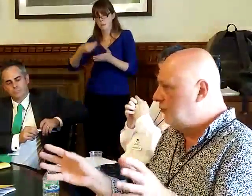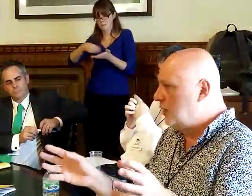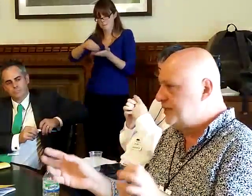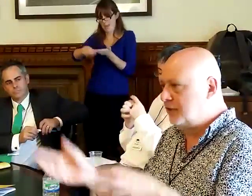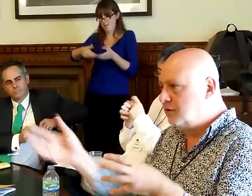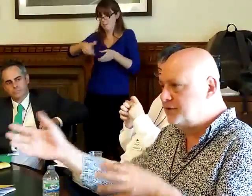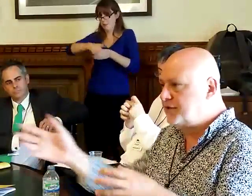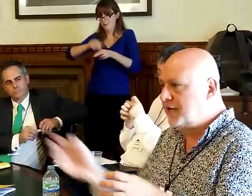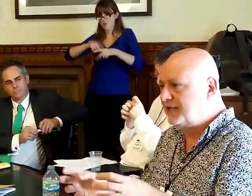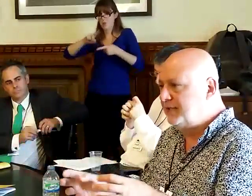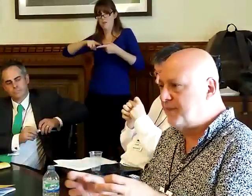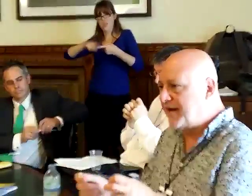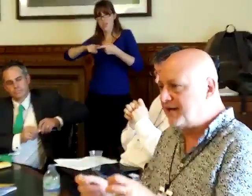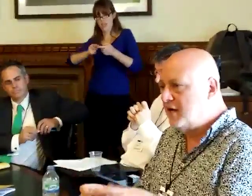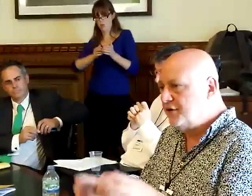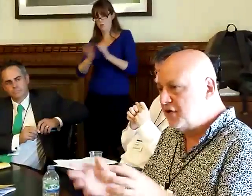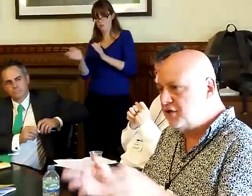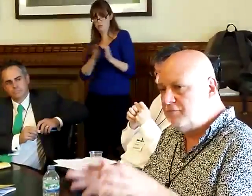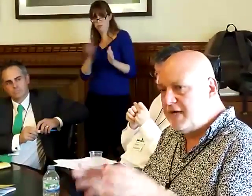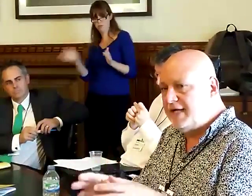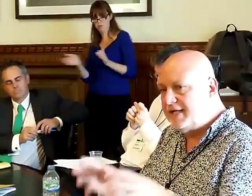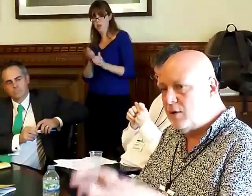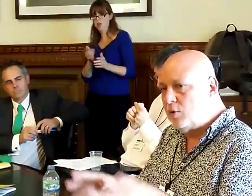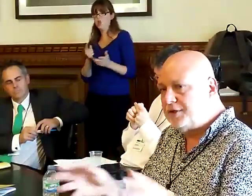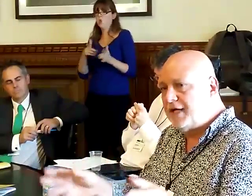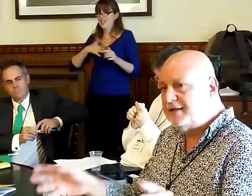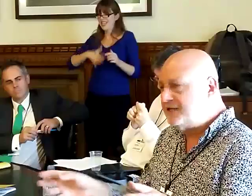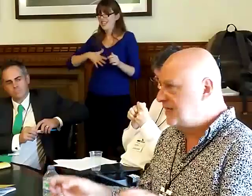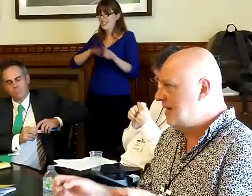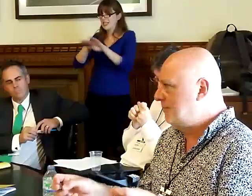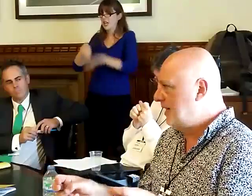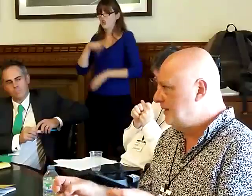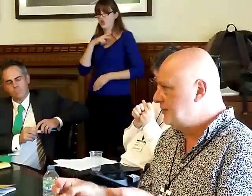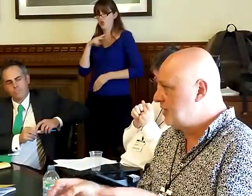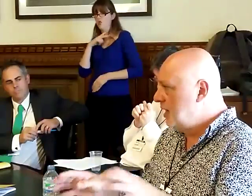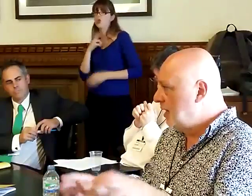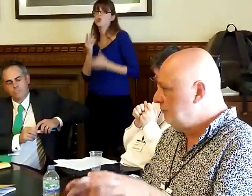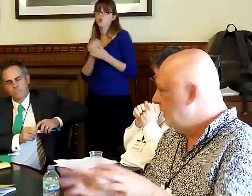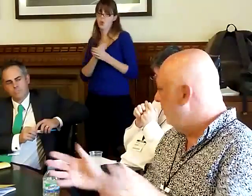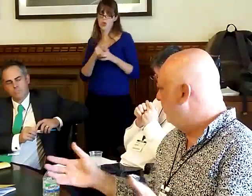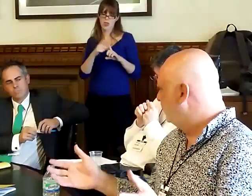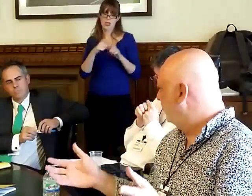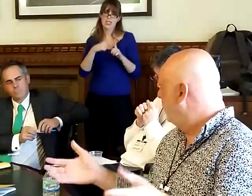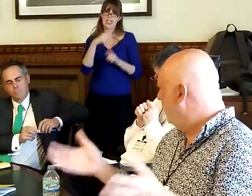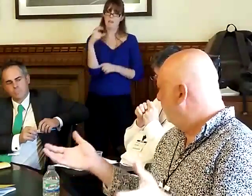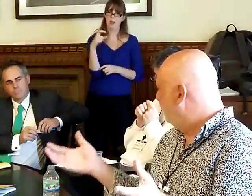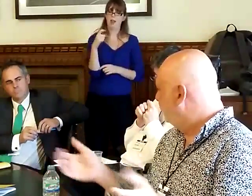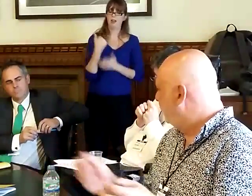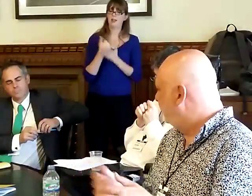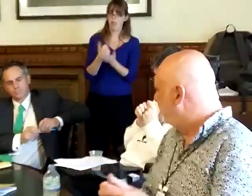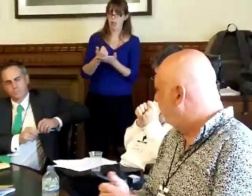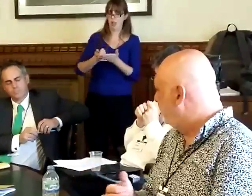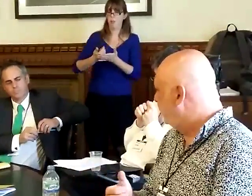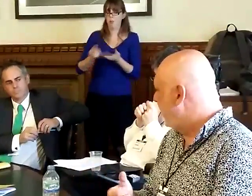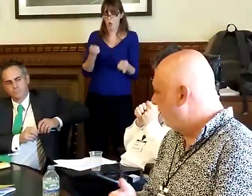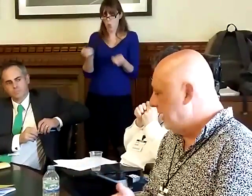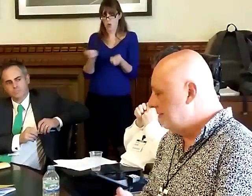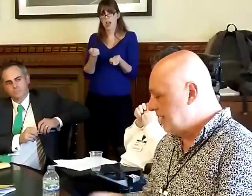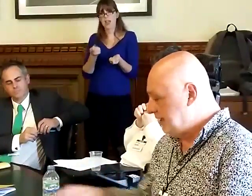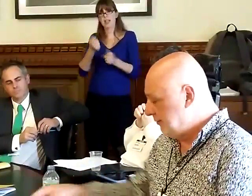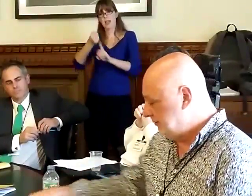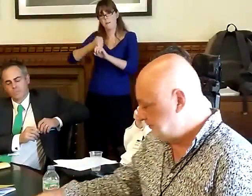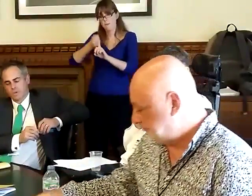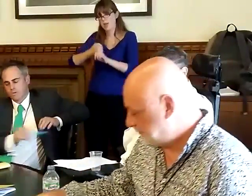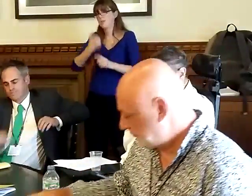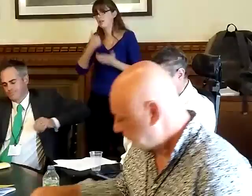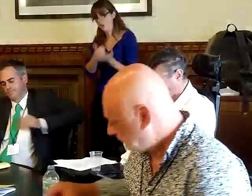a national voice alongside DPAC that can really coordinate these campaigns and really push this out